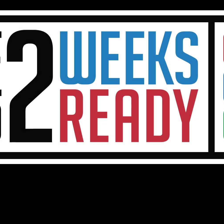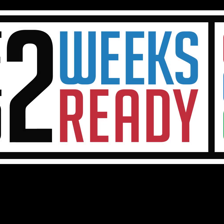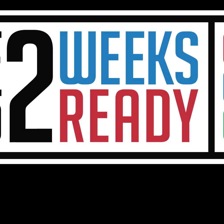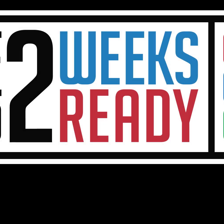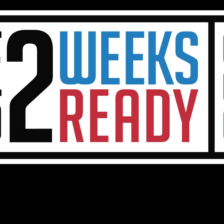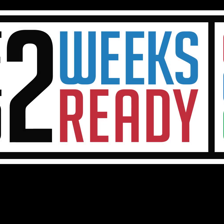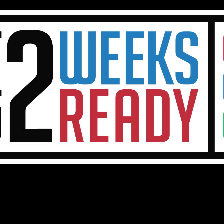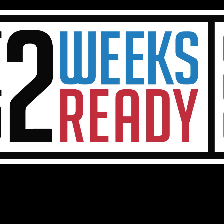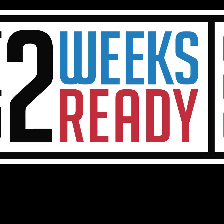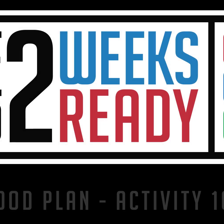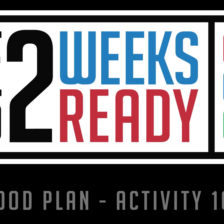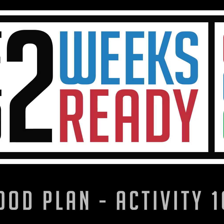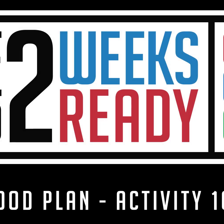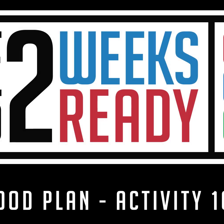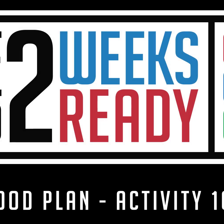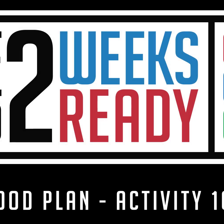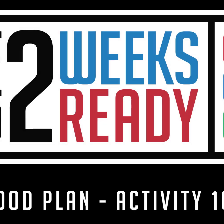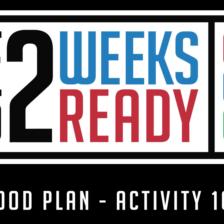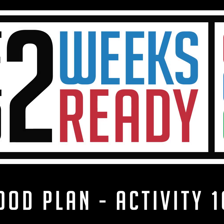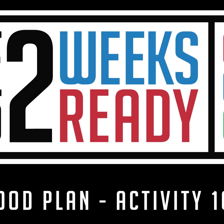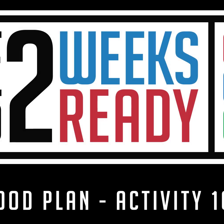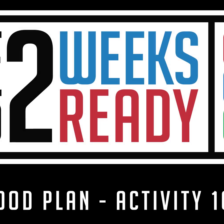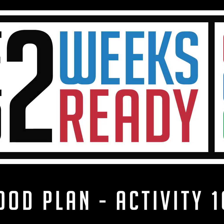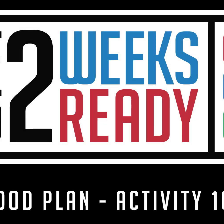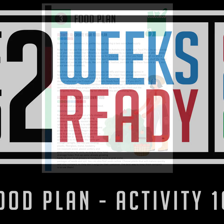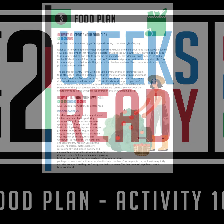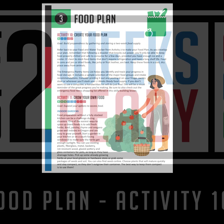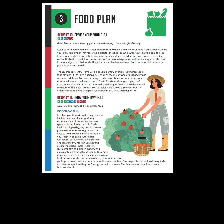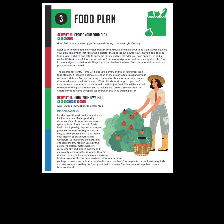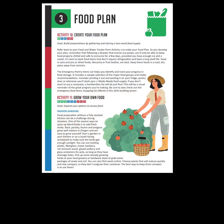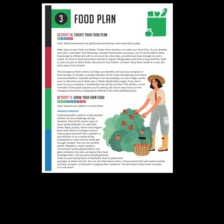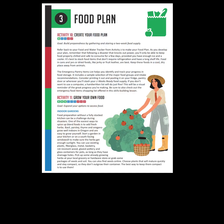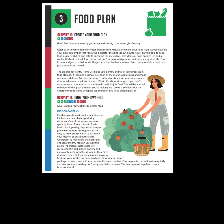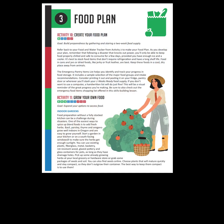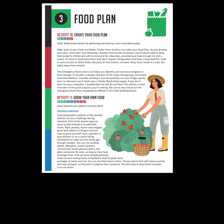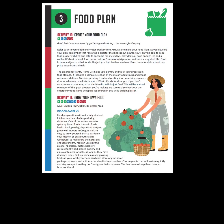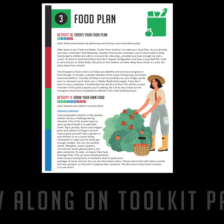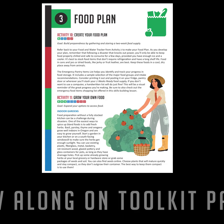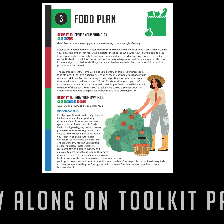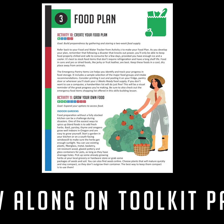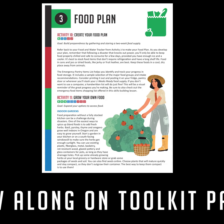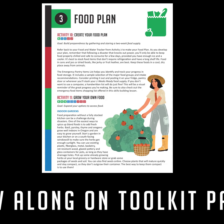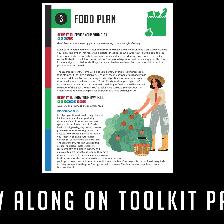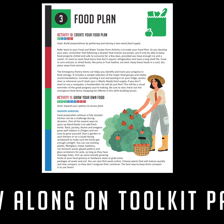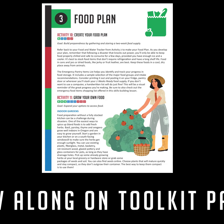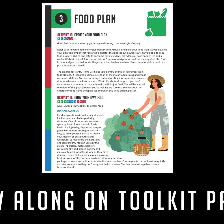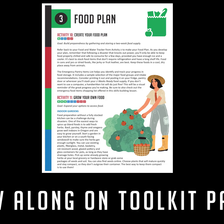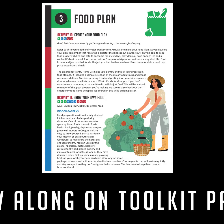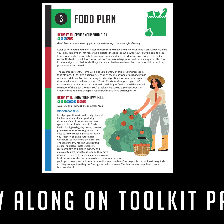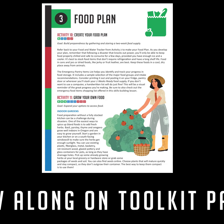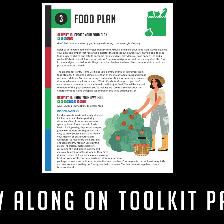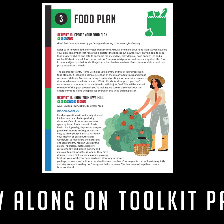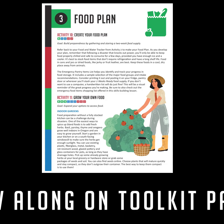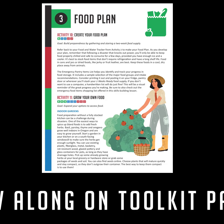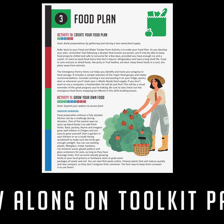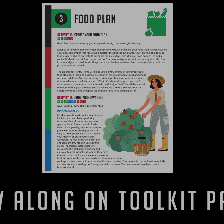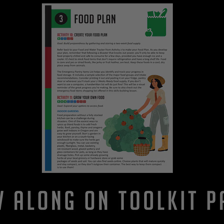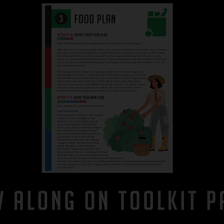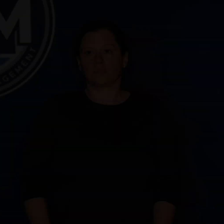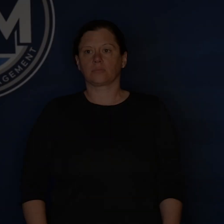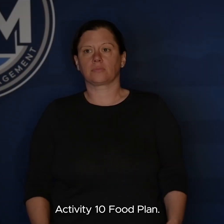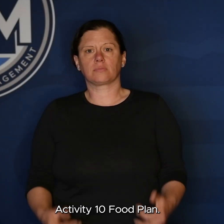Be 2 weeks ready. Food Plan, Activity 10. Follow along on Toolkit, page